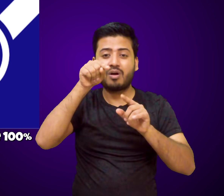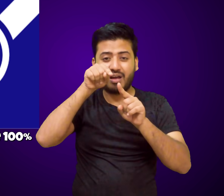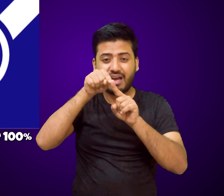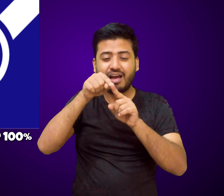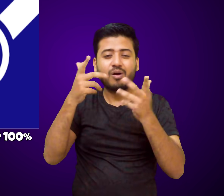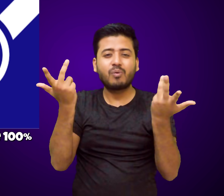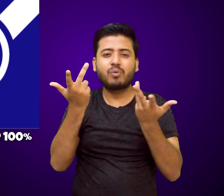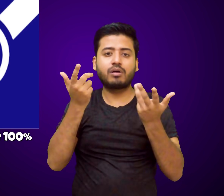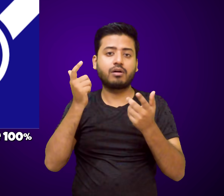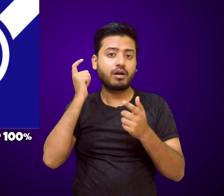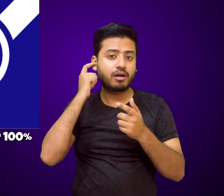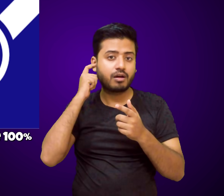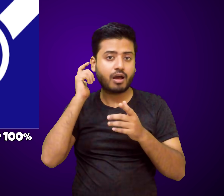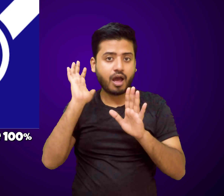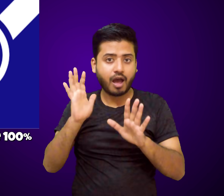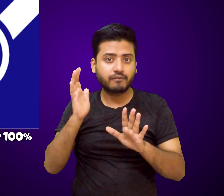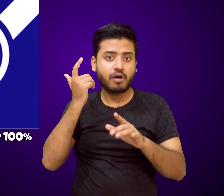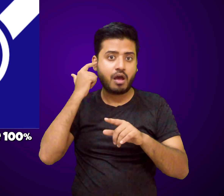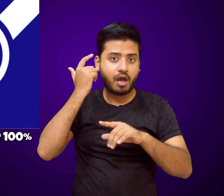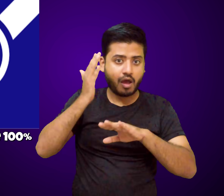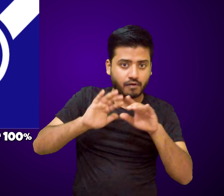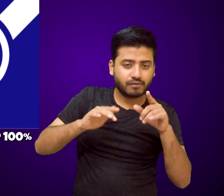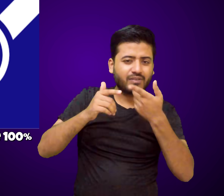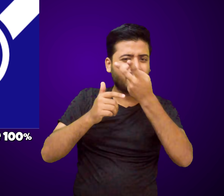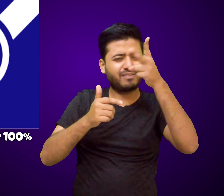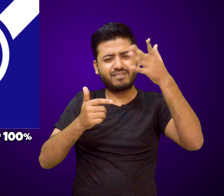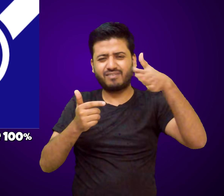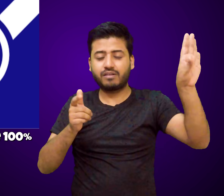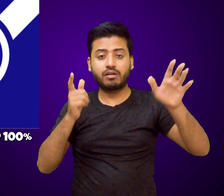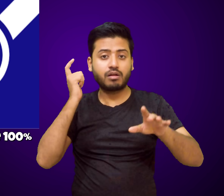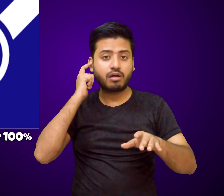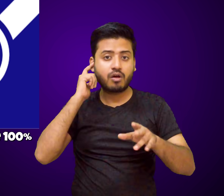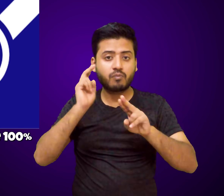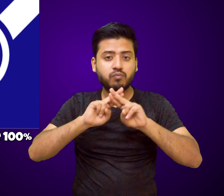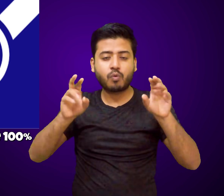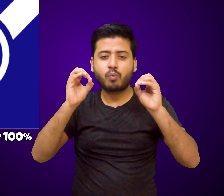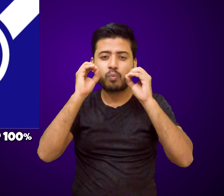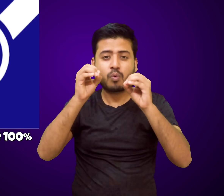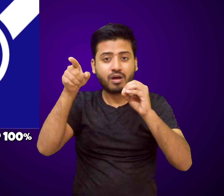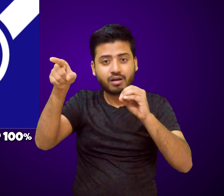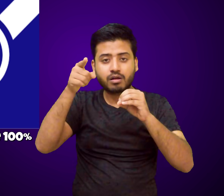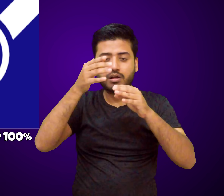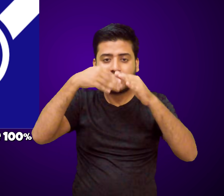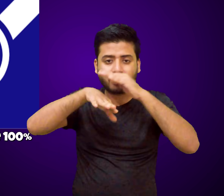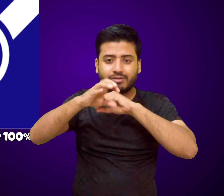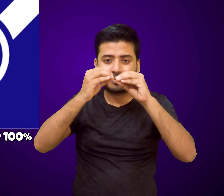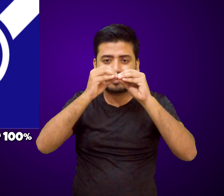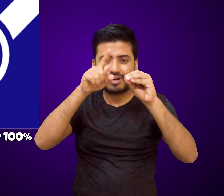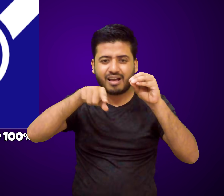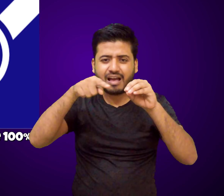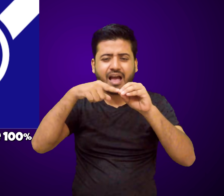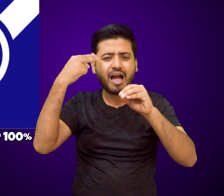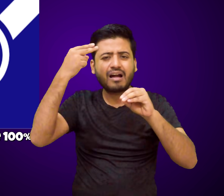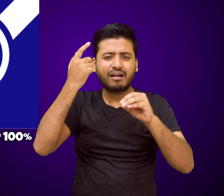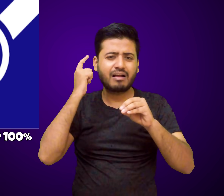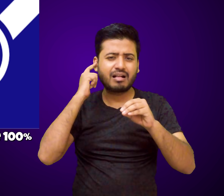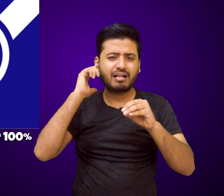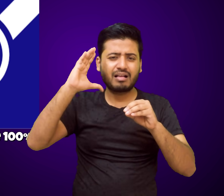breaking the journey en route is typically not permitted. Proof of eligibility. The requisite certificate or documentary proof must be